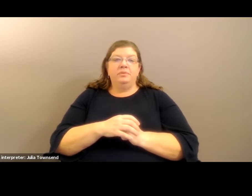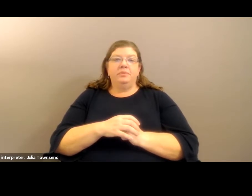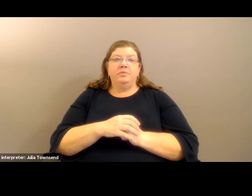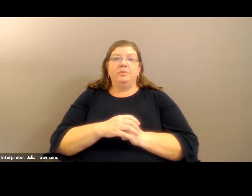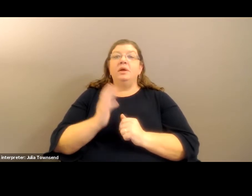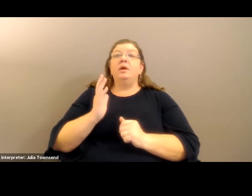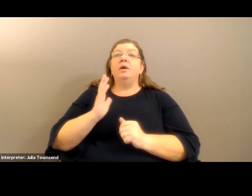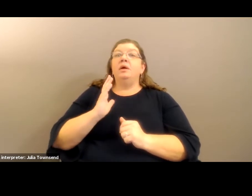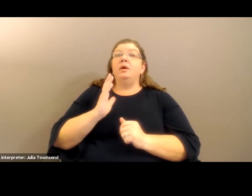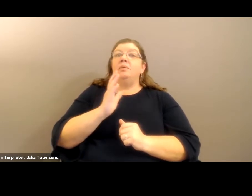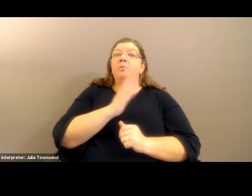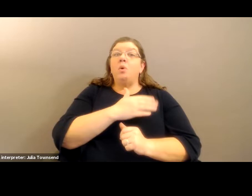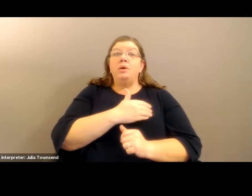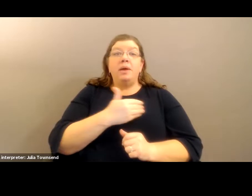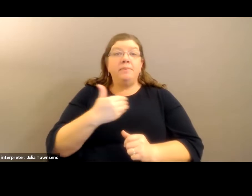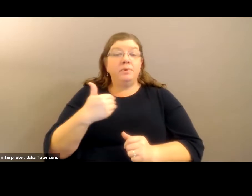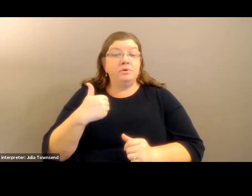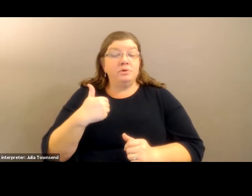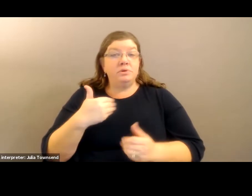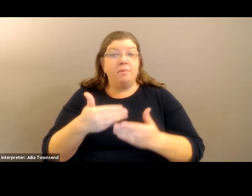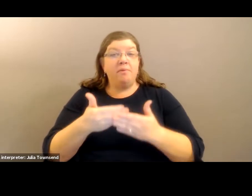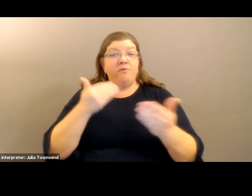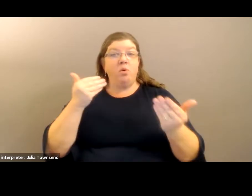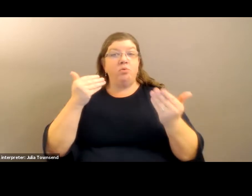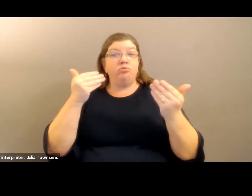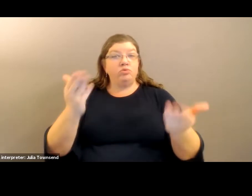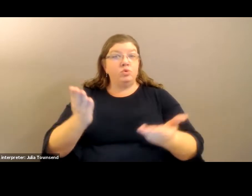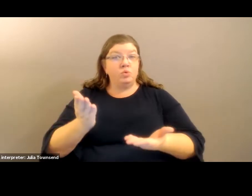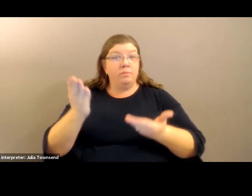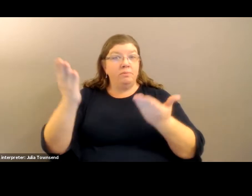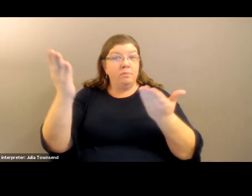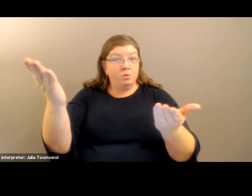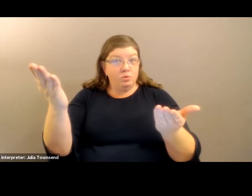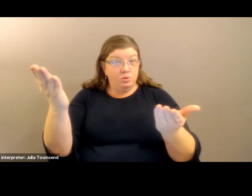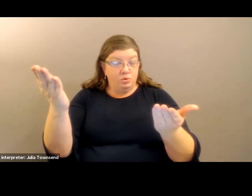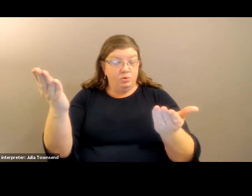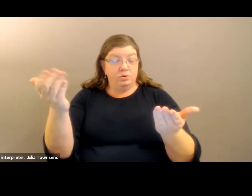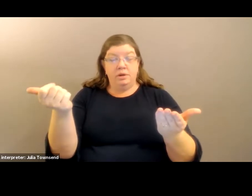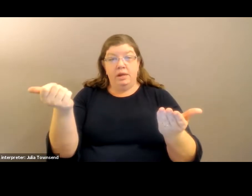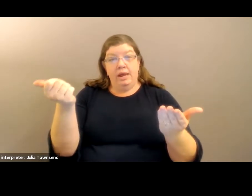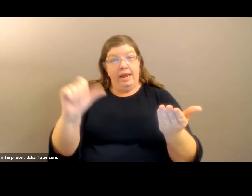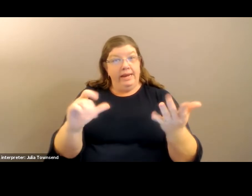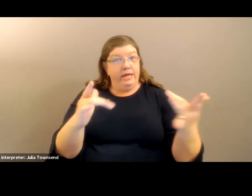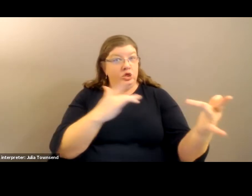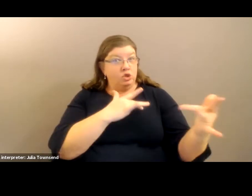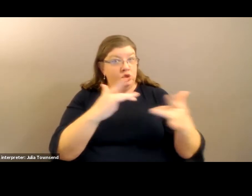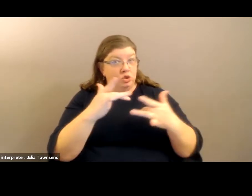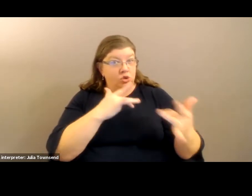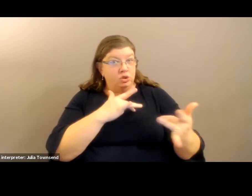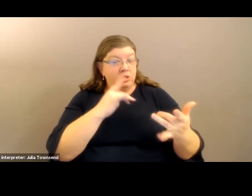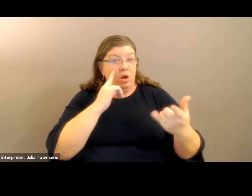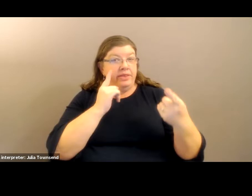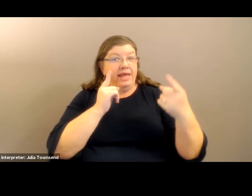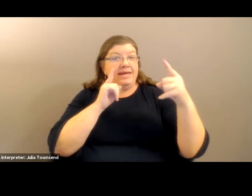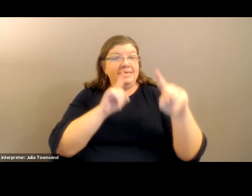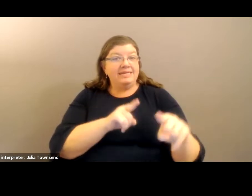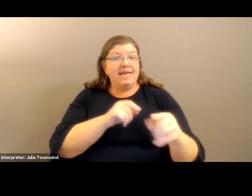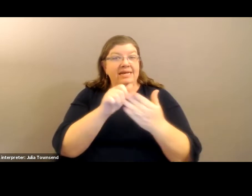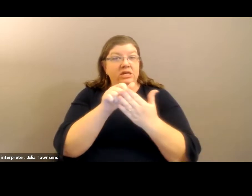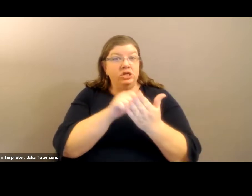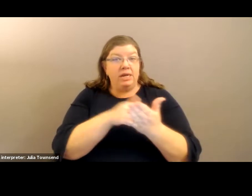Board members, are there any, before we go to make a motion, are there any concerns regarding the consent agenda